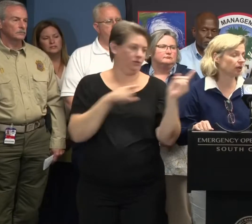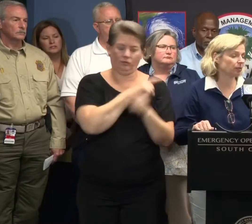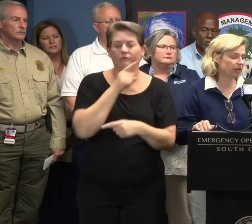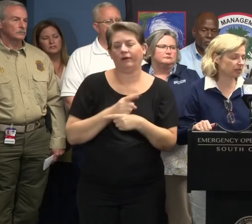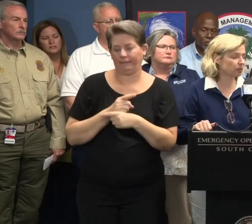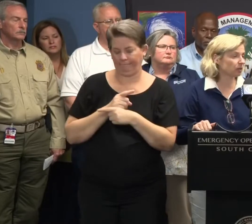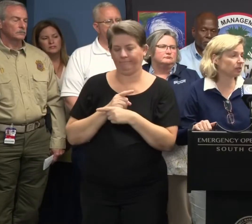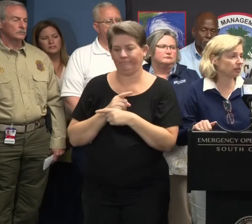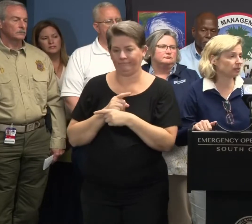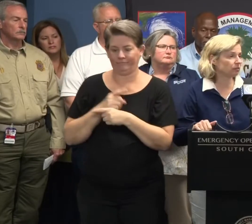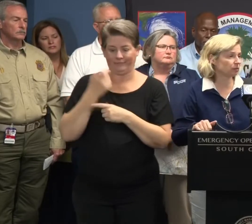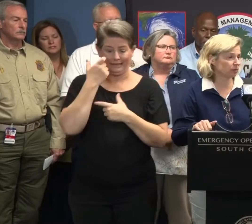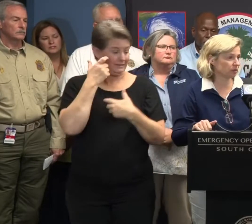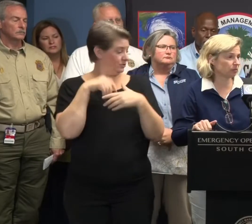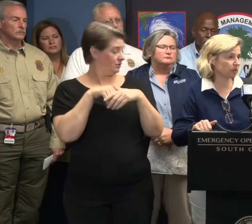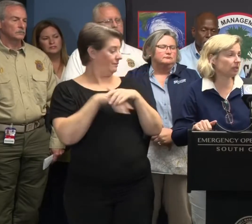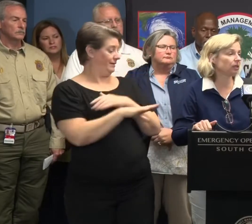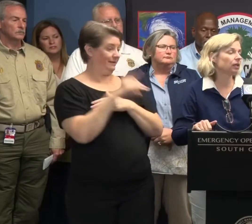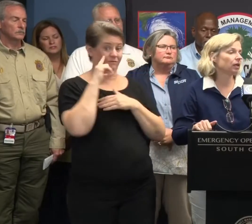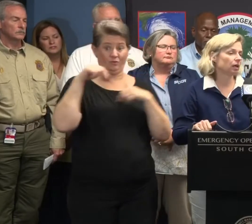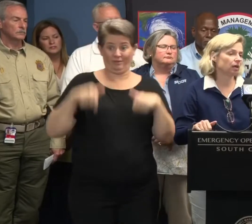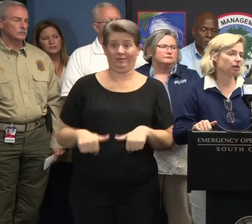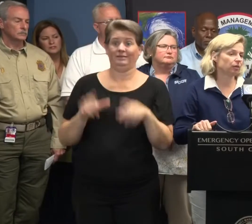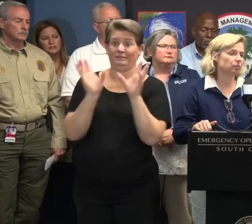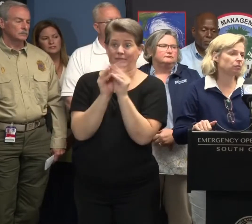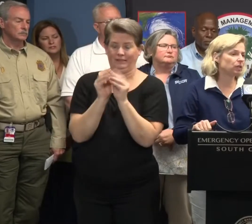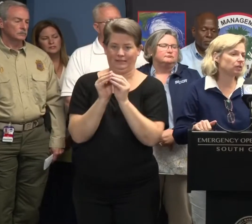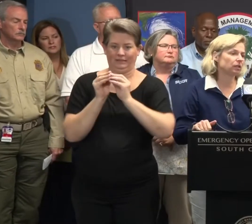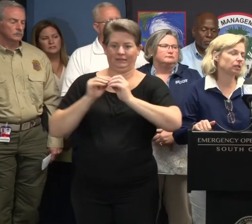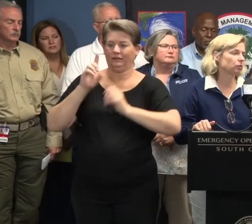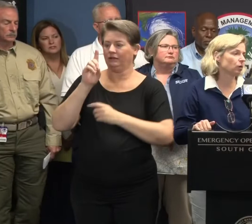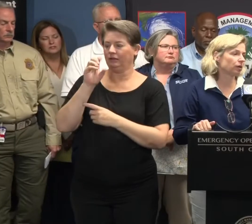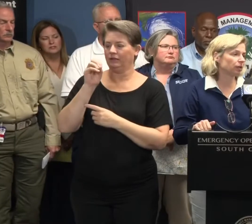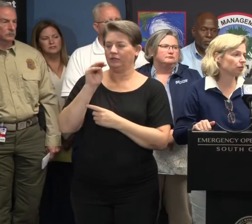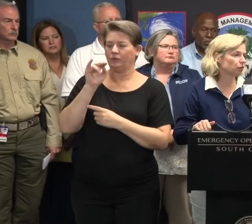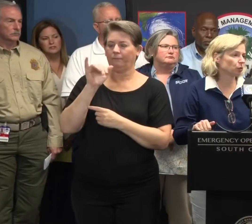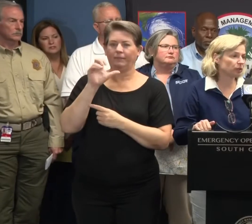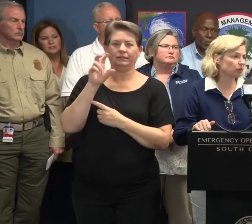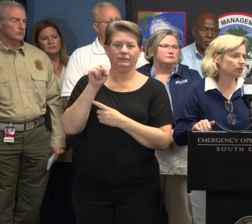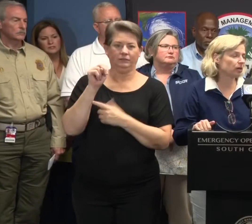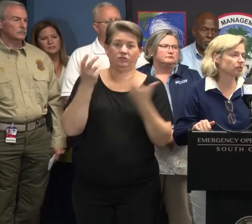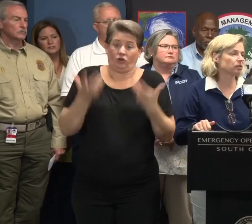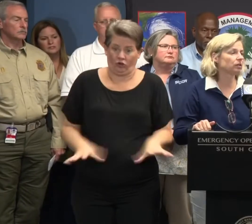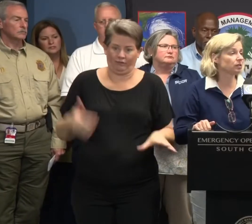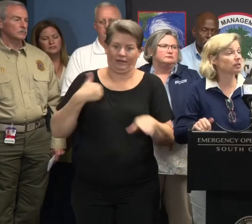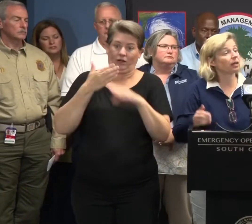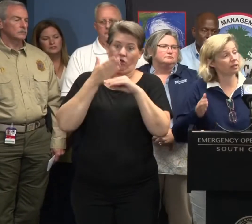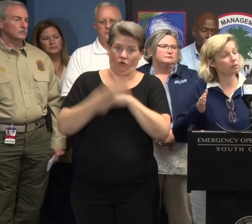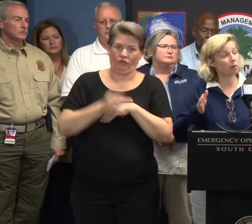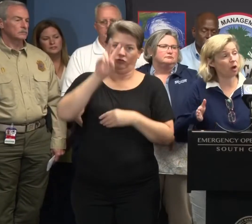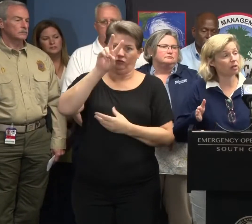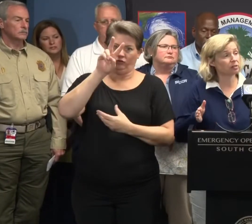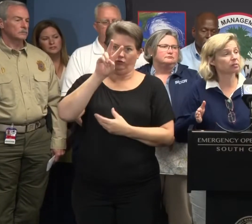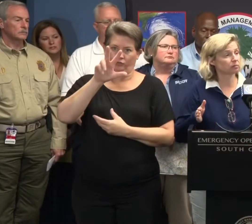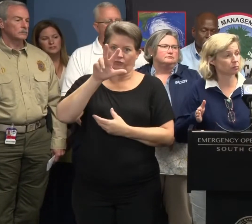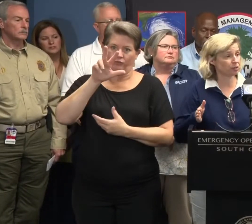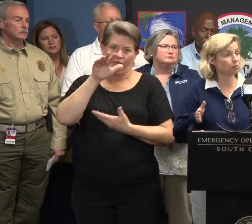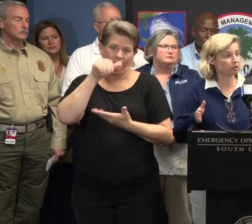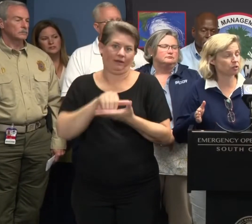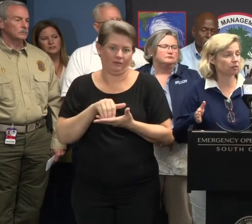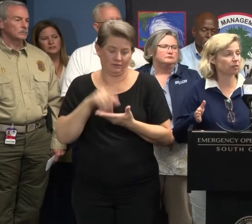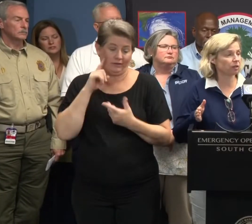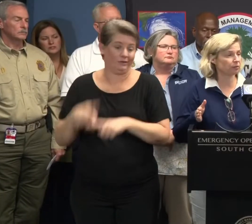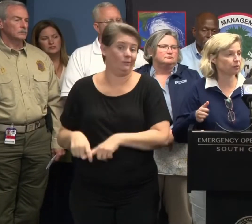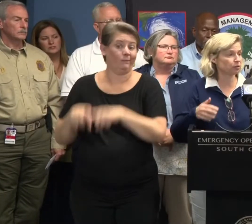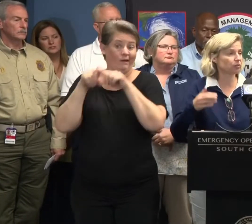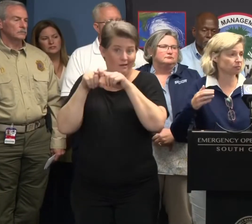correct. As I was coming in for this meeting, Dominion, I think, was already over 23,000 because they had to pause